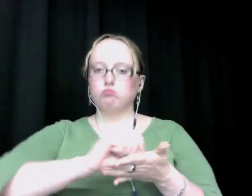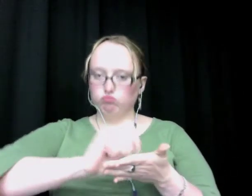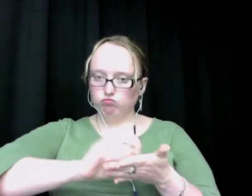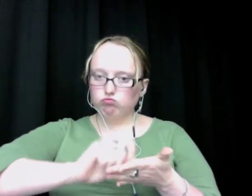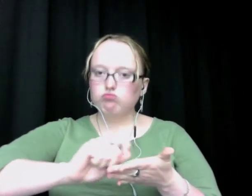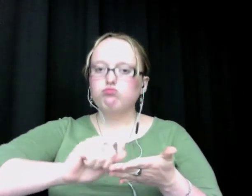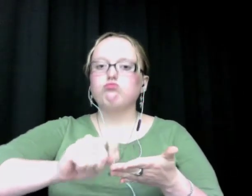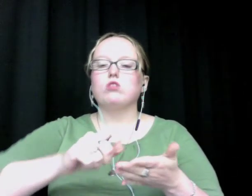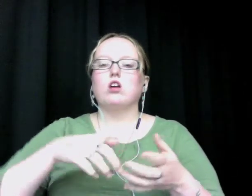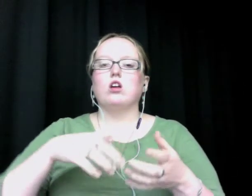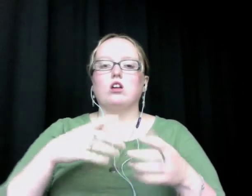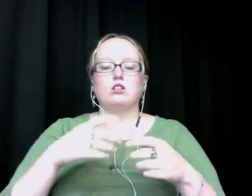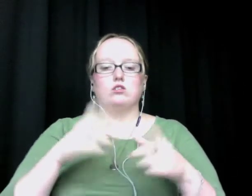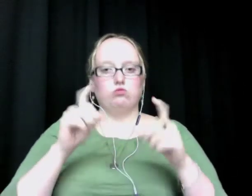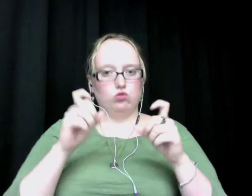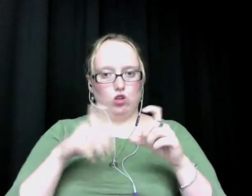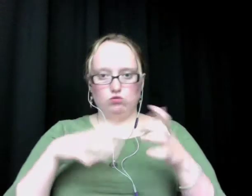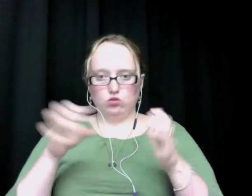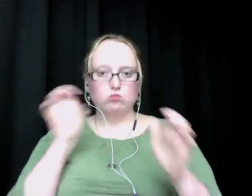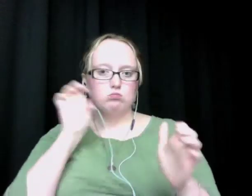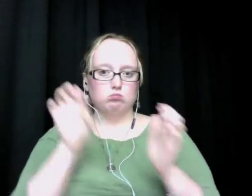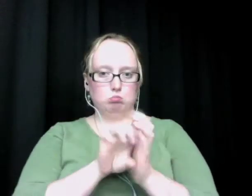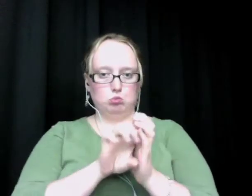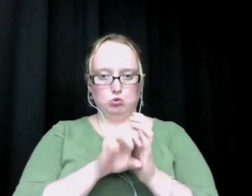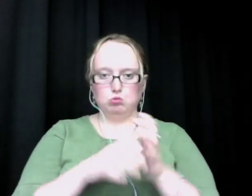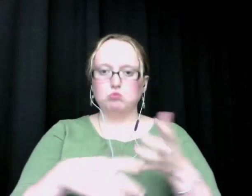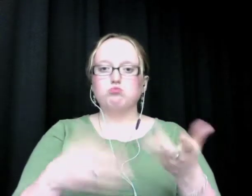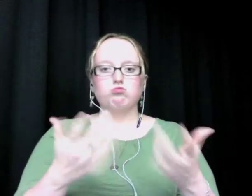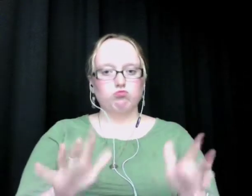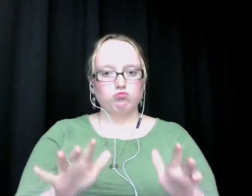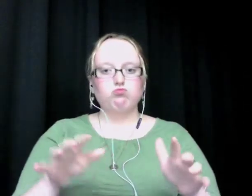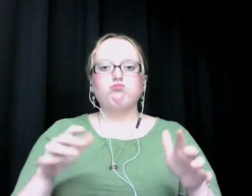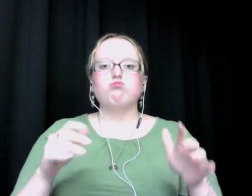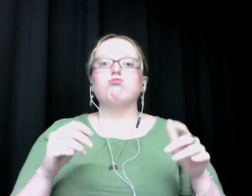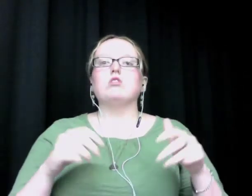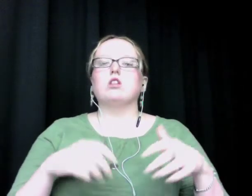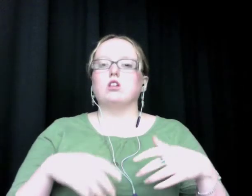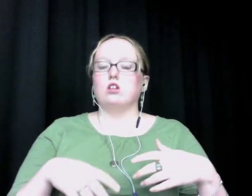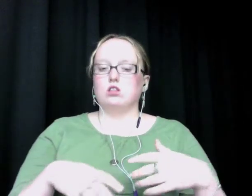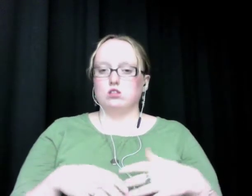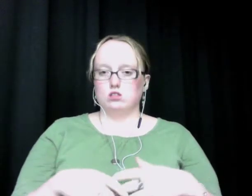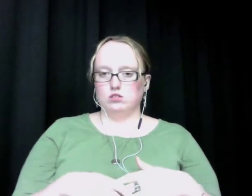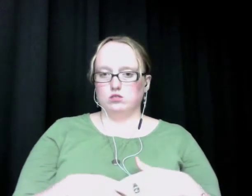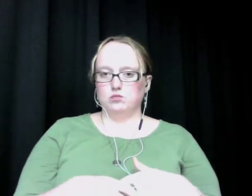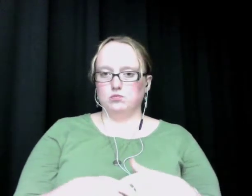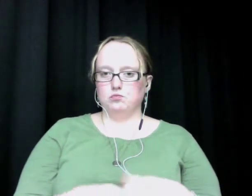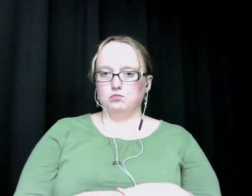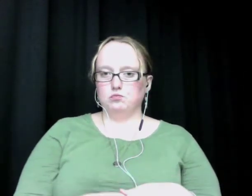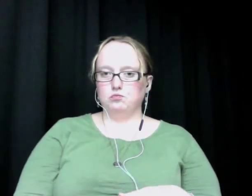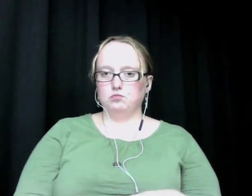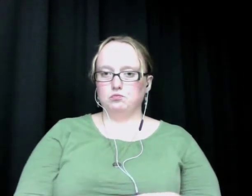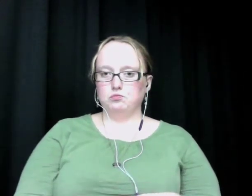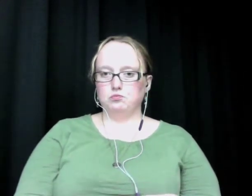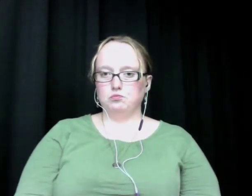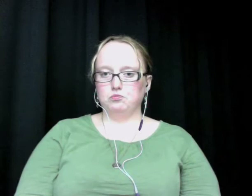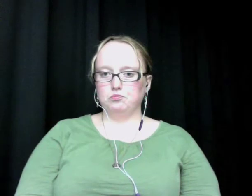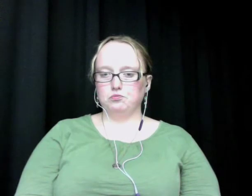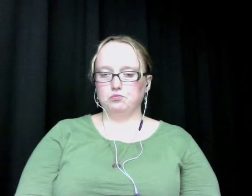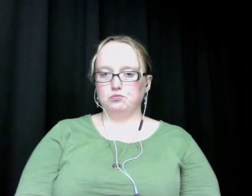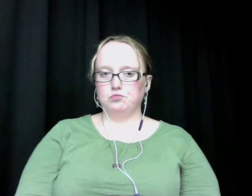When they're done, they turn in a rough copy to the editor, who then reads it over and edits and makes any changes that